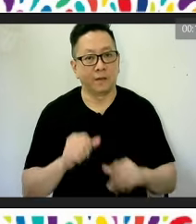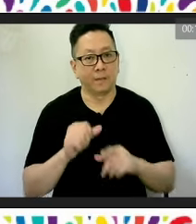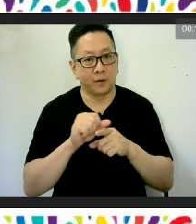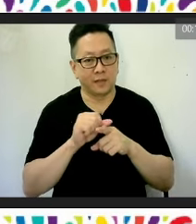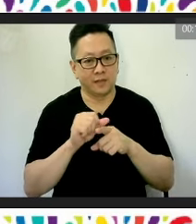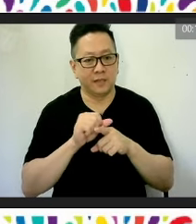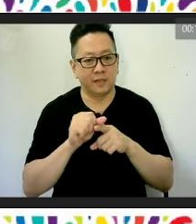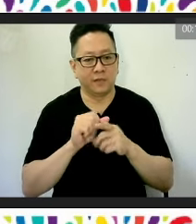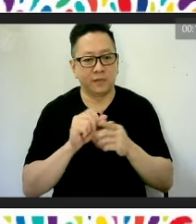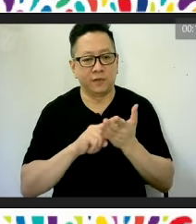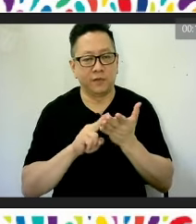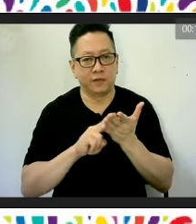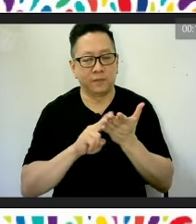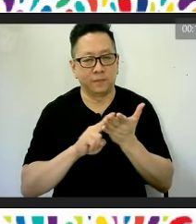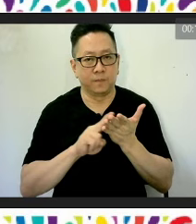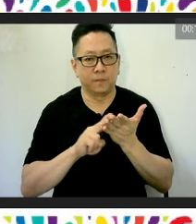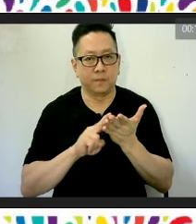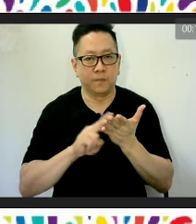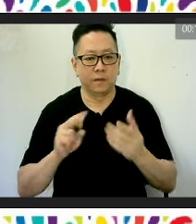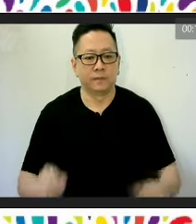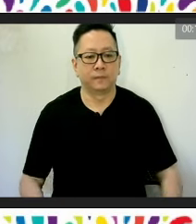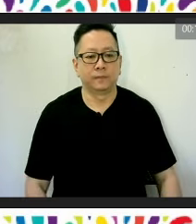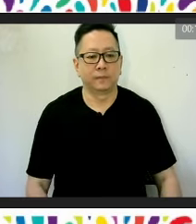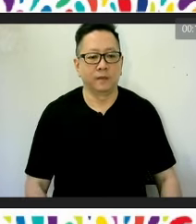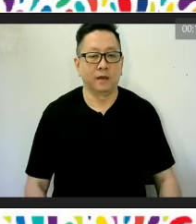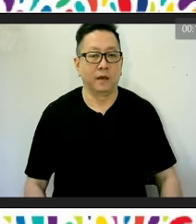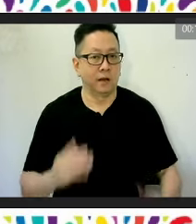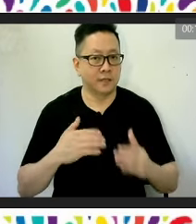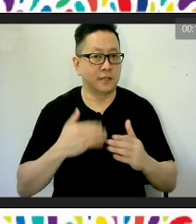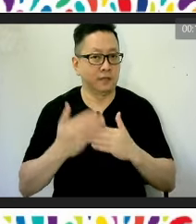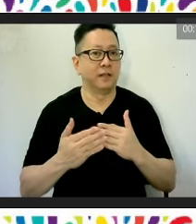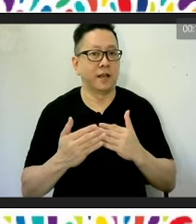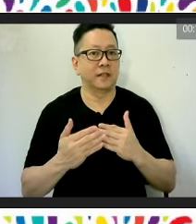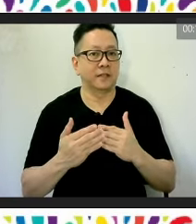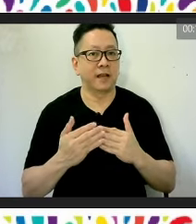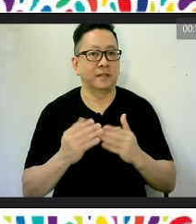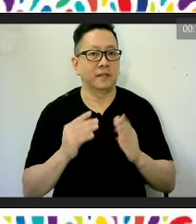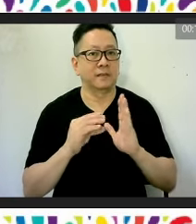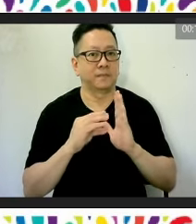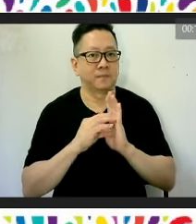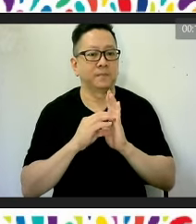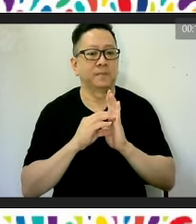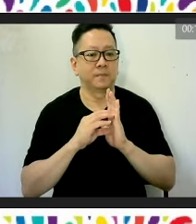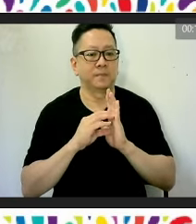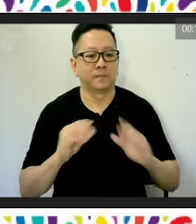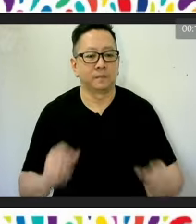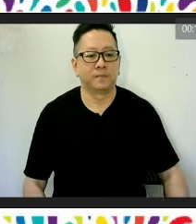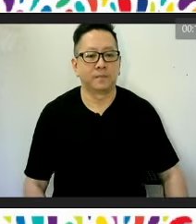Okay, you can practice your reading. Okay, let's see the next text.